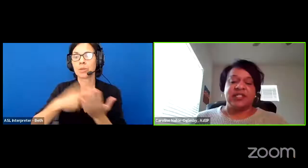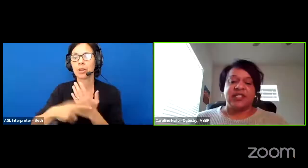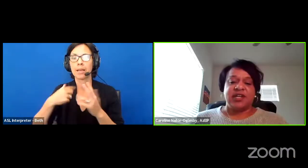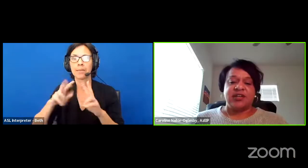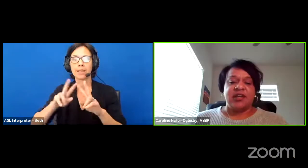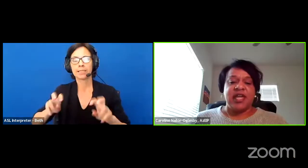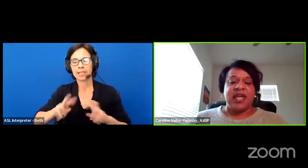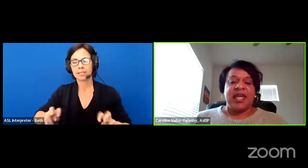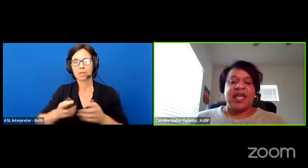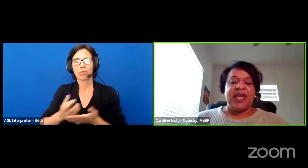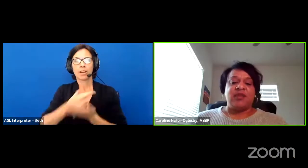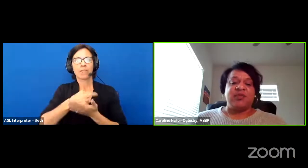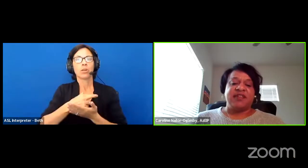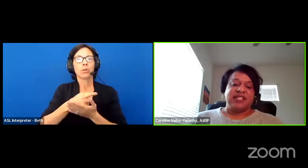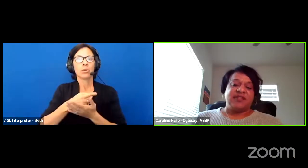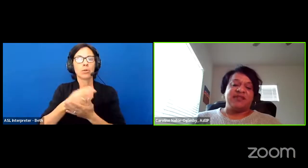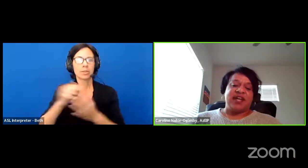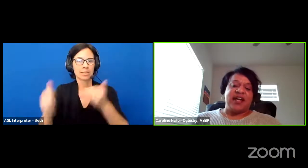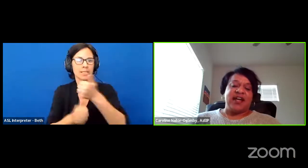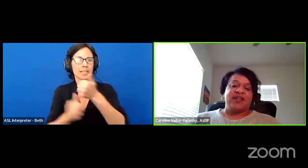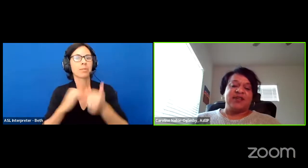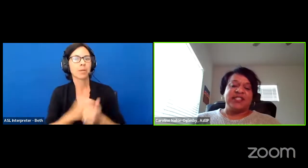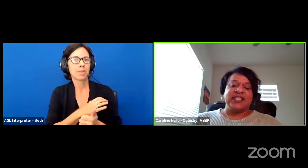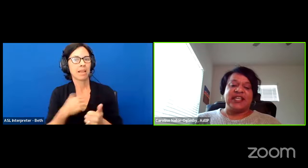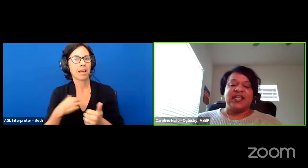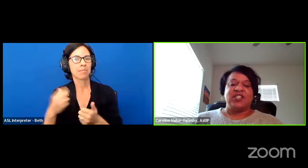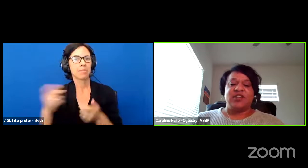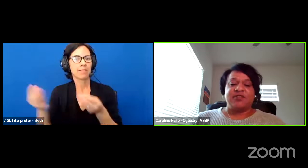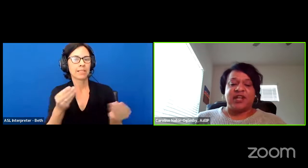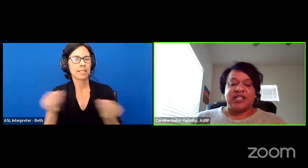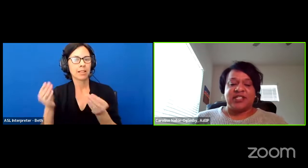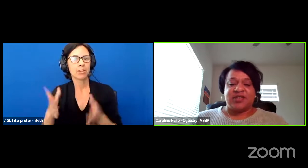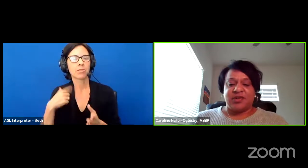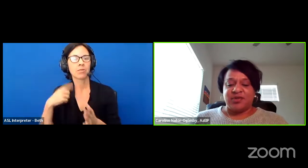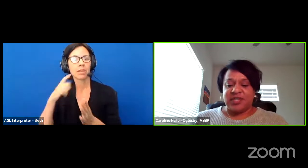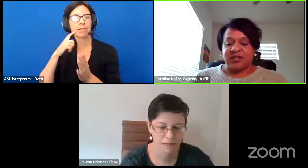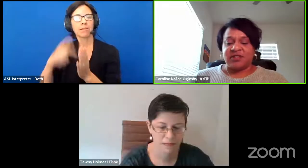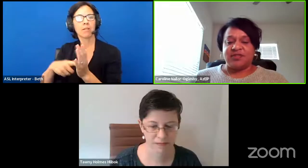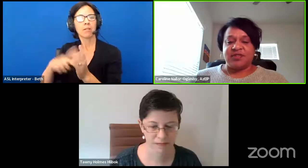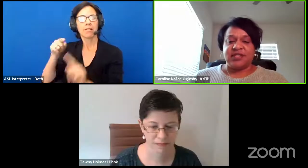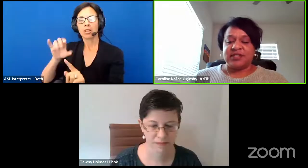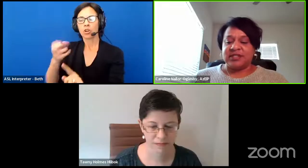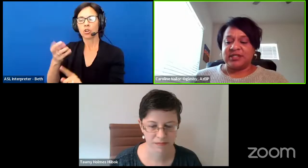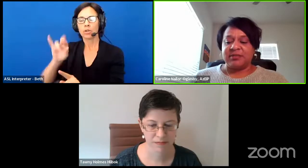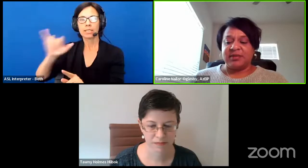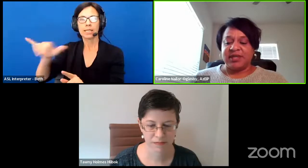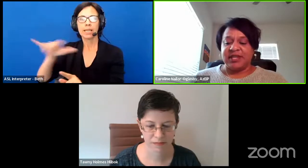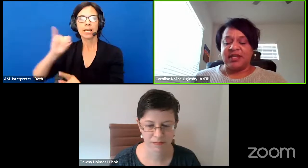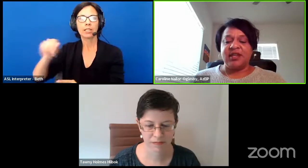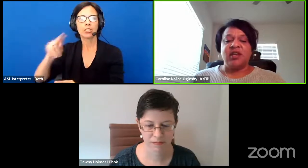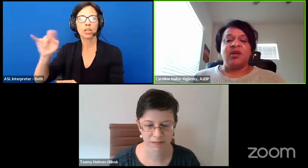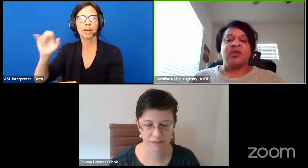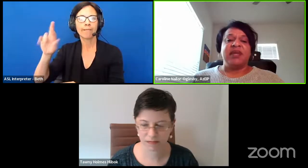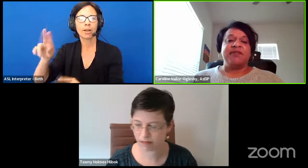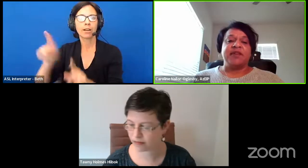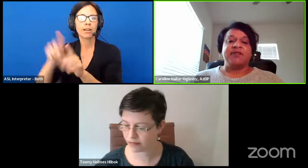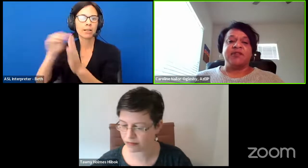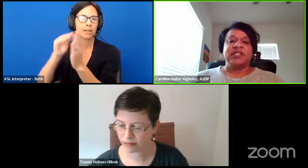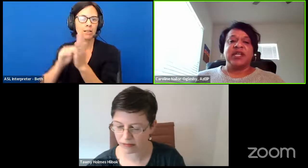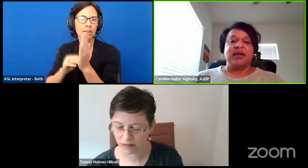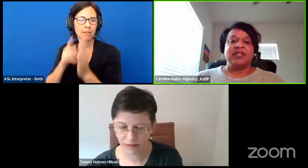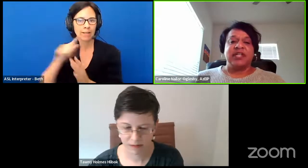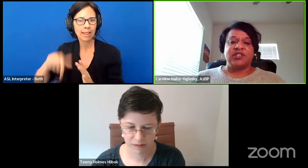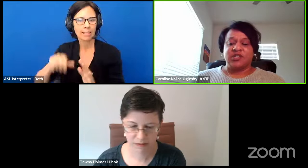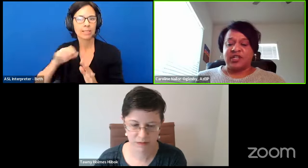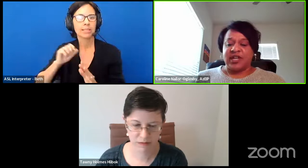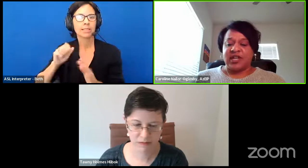the facilitator, and we've identified Christy and Jennifer as our note takers for this subcommittee. We met for our